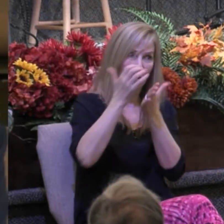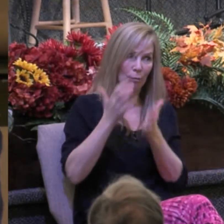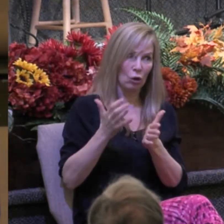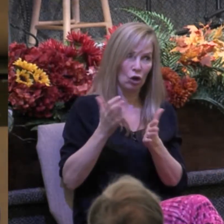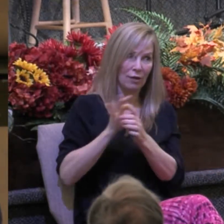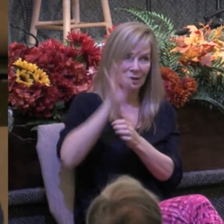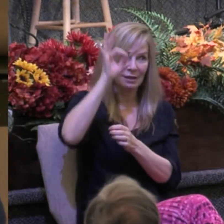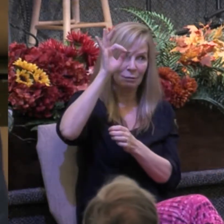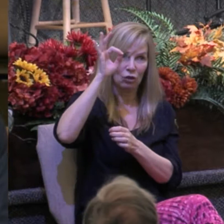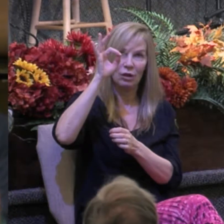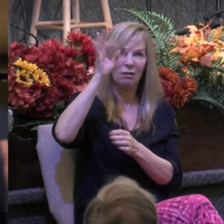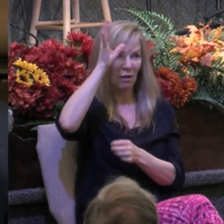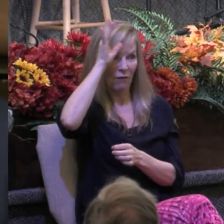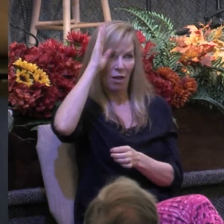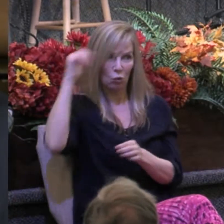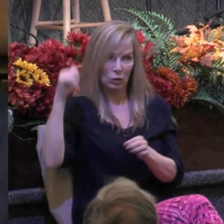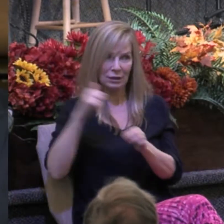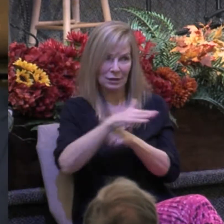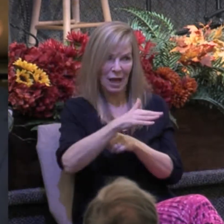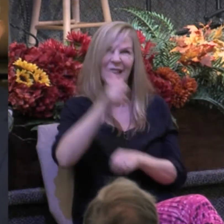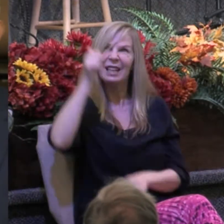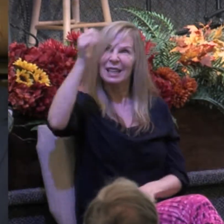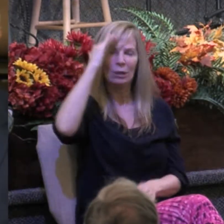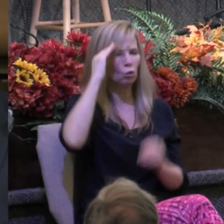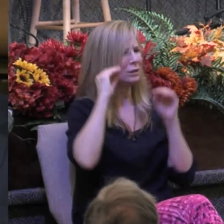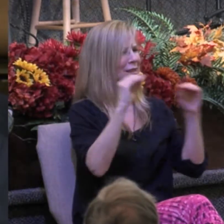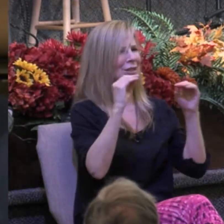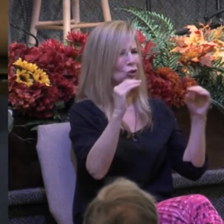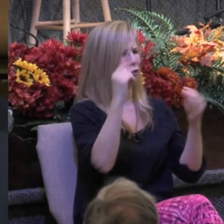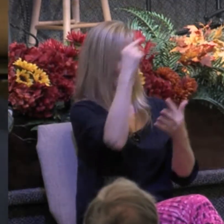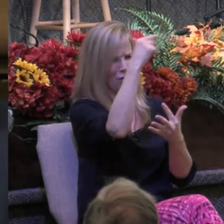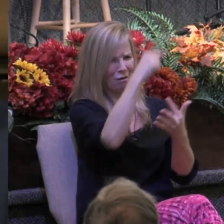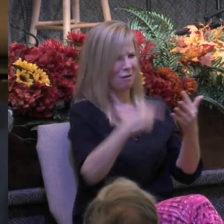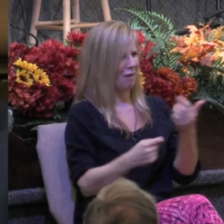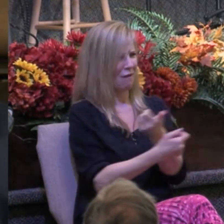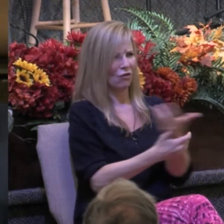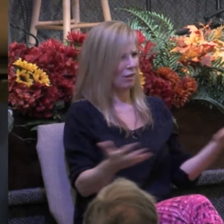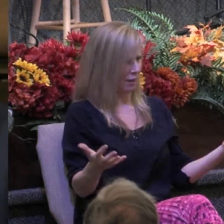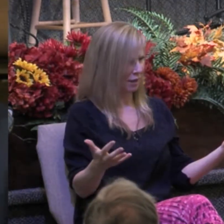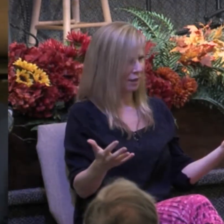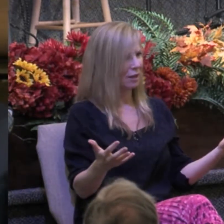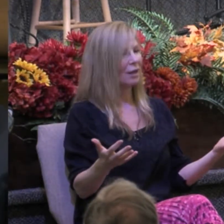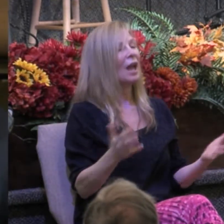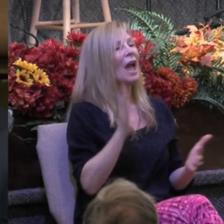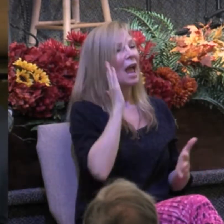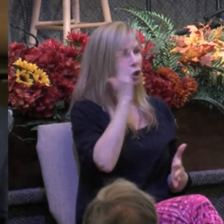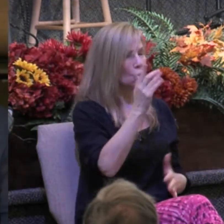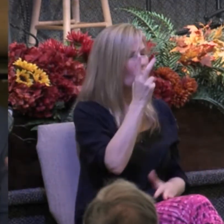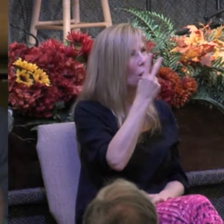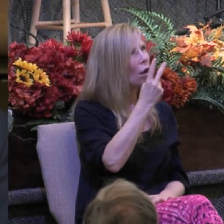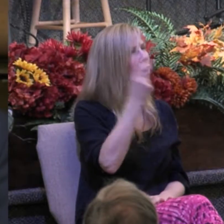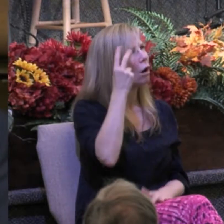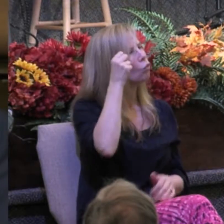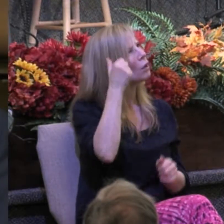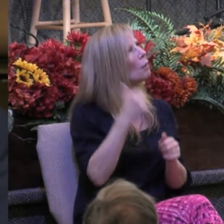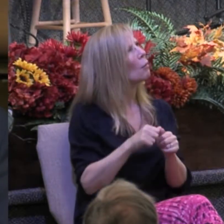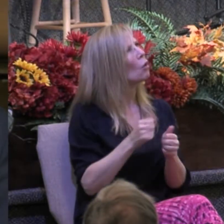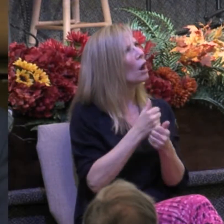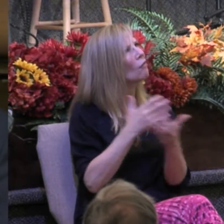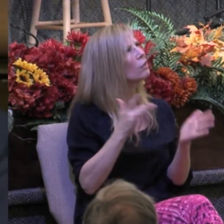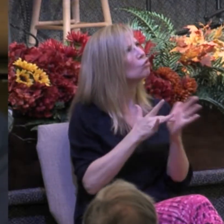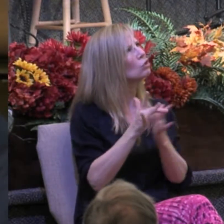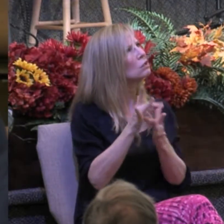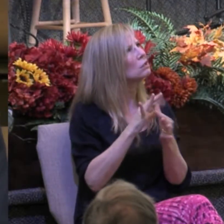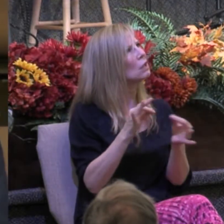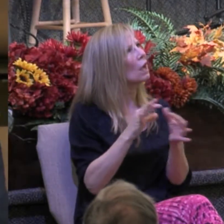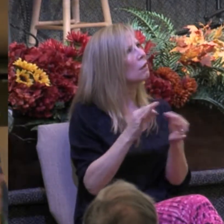will send in my name, he will teach you all things and bring to your remembrance all that I said to you. How did